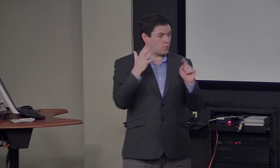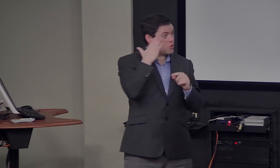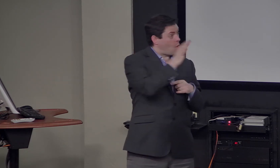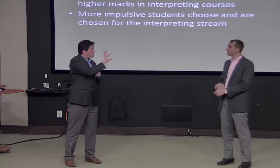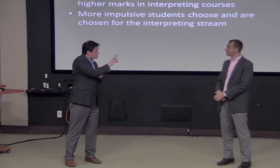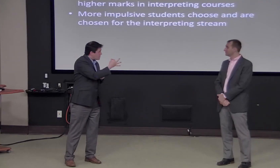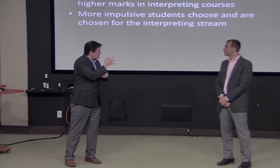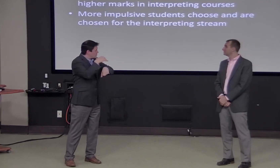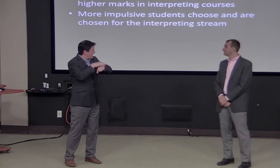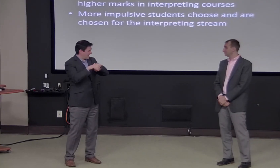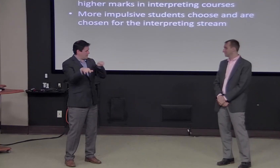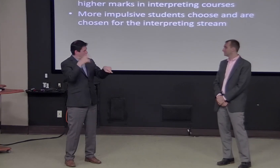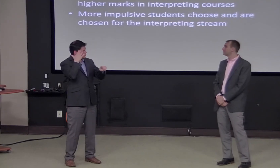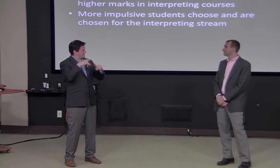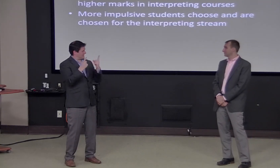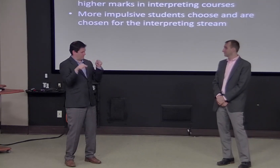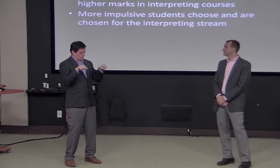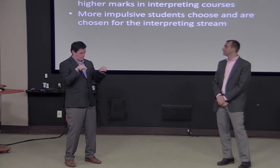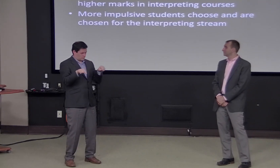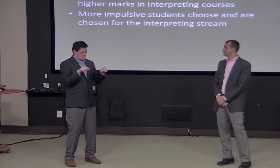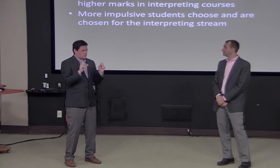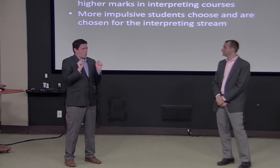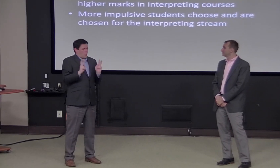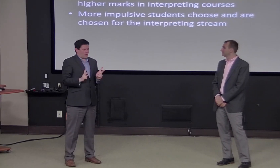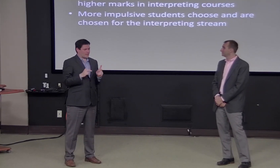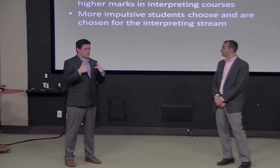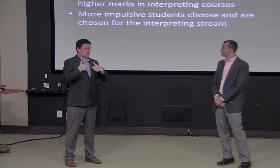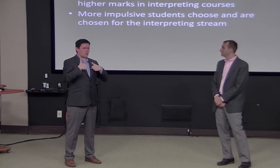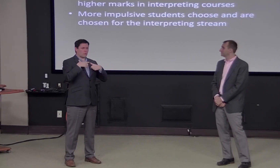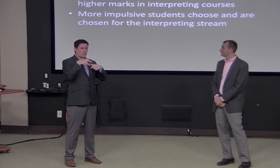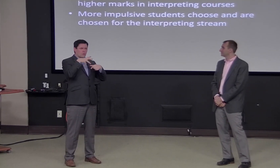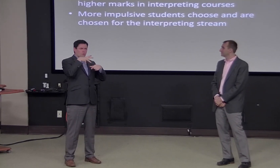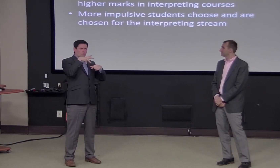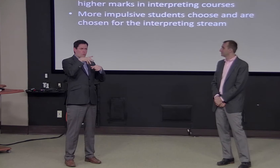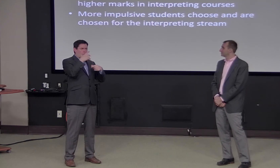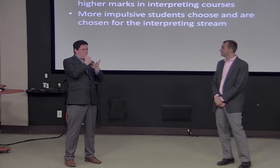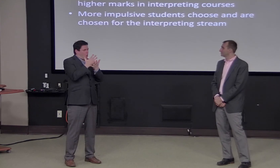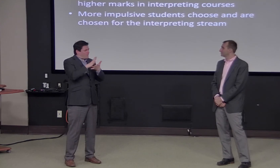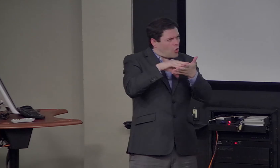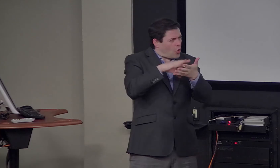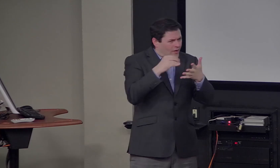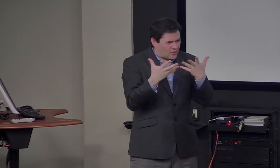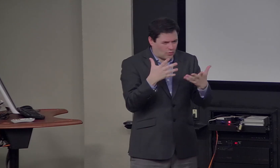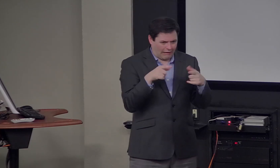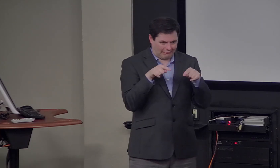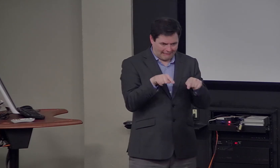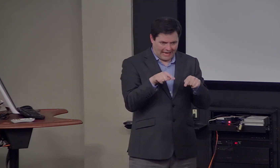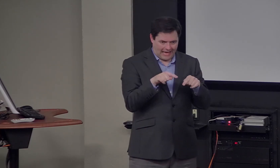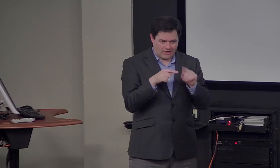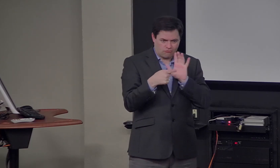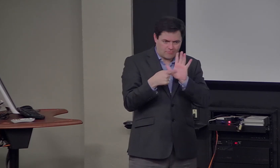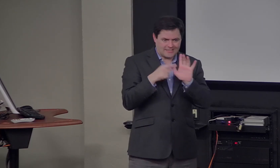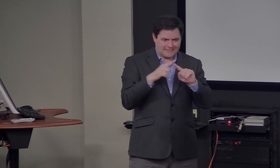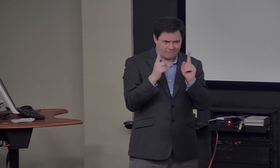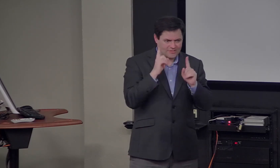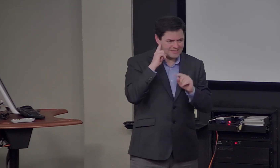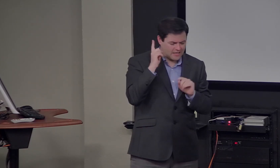a sound that's different from yours? I mean, think about French and English and the comparisons we can see between the sound systems and the letter systems of those